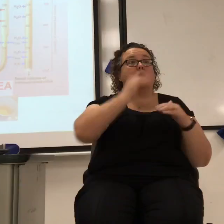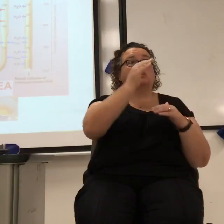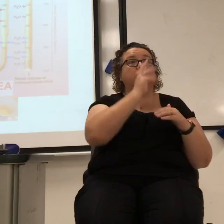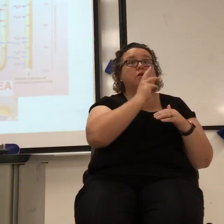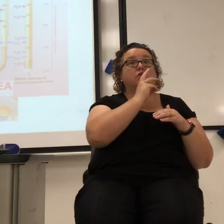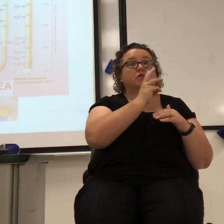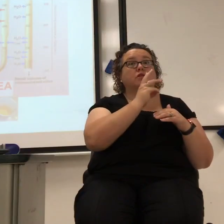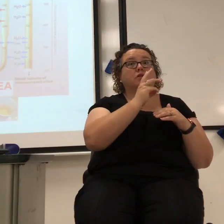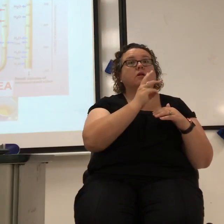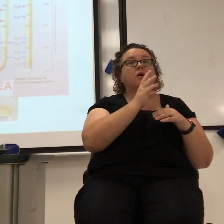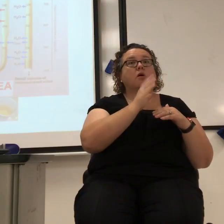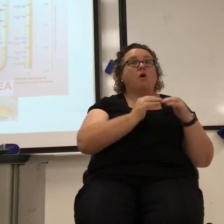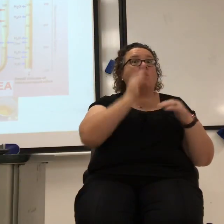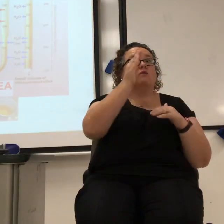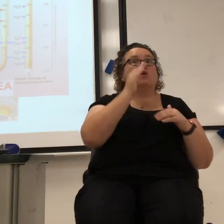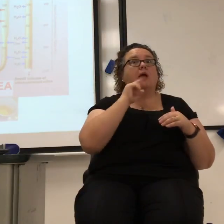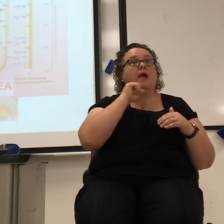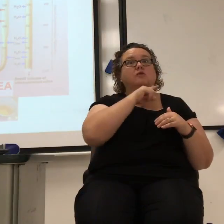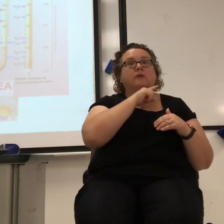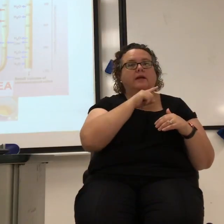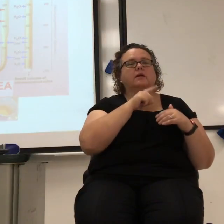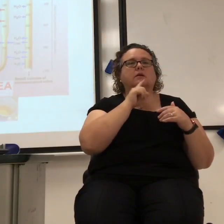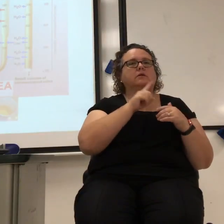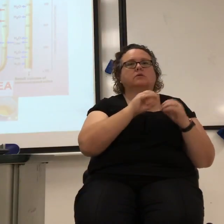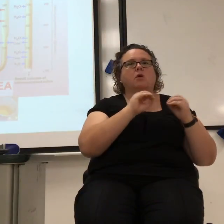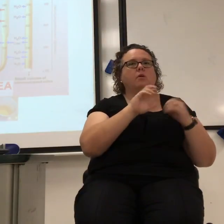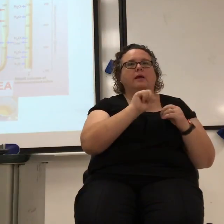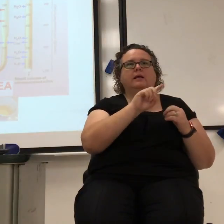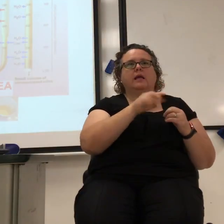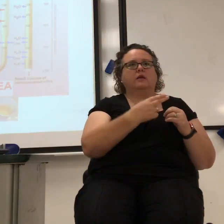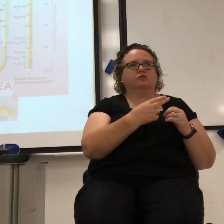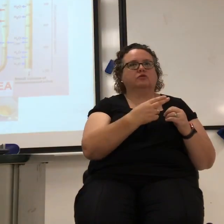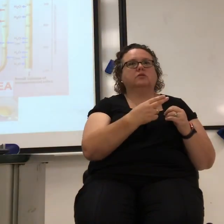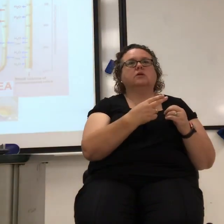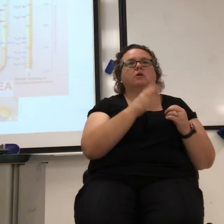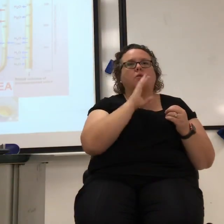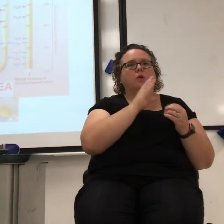ADH, decreased aquaporins, dilute urine.